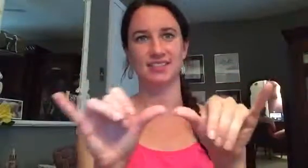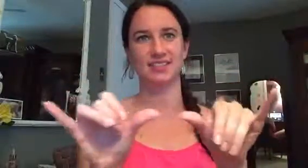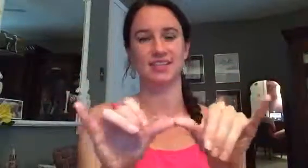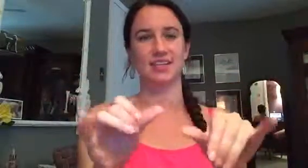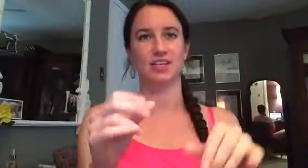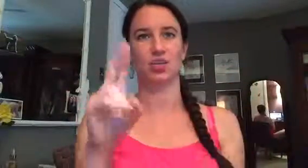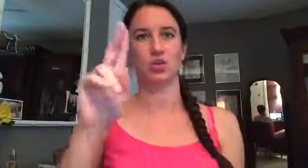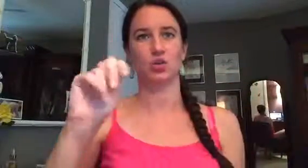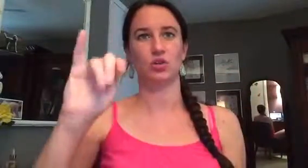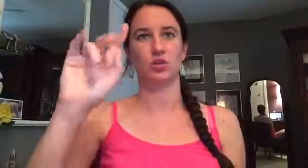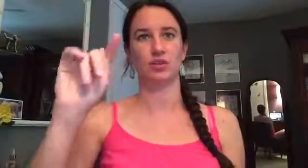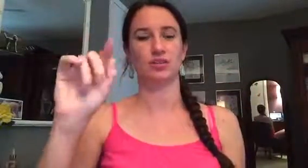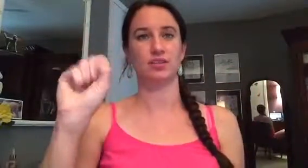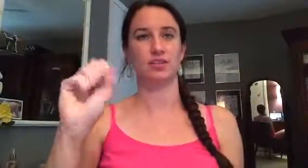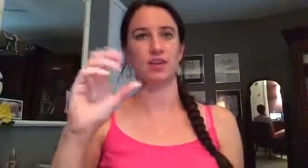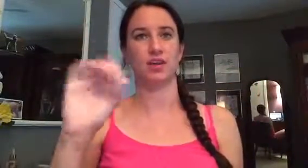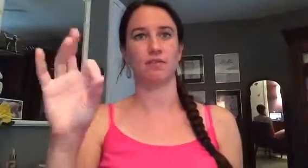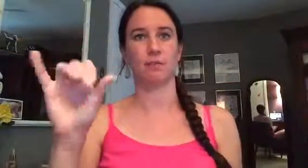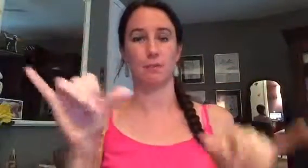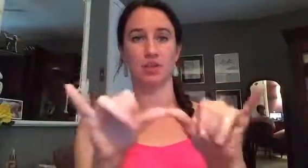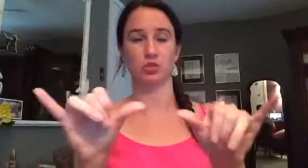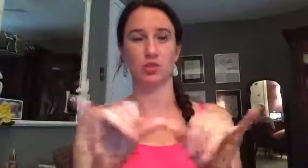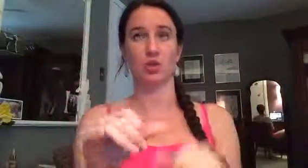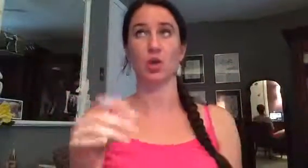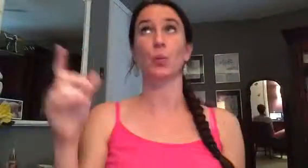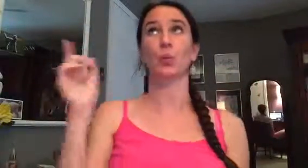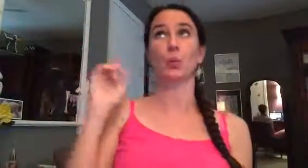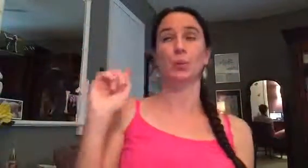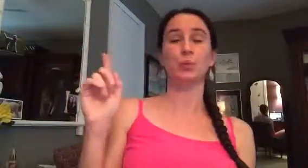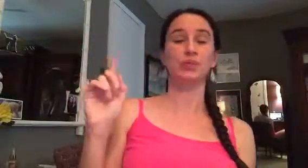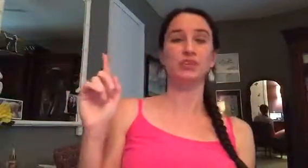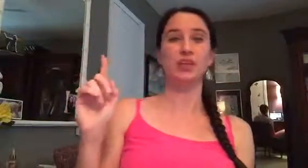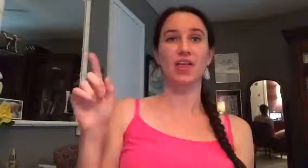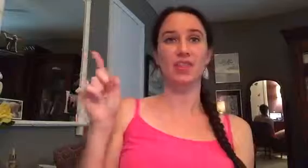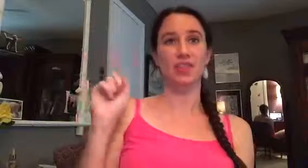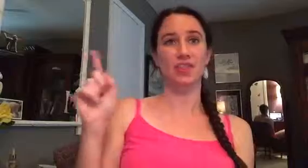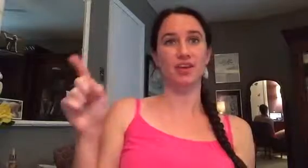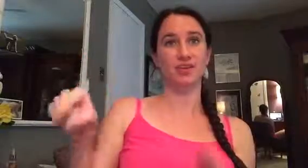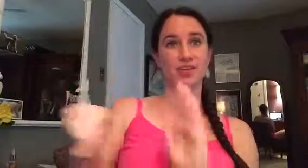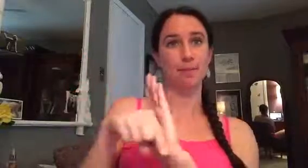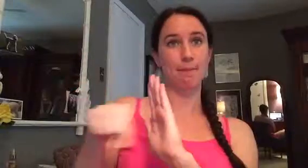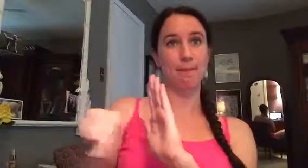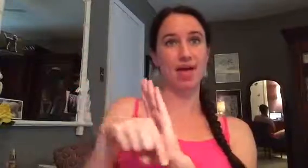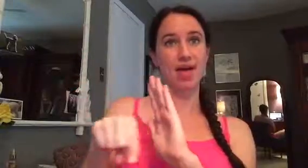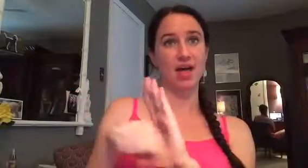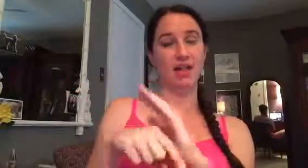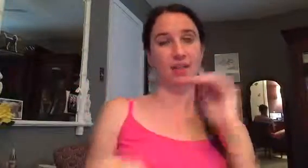Oops, there's the bell. We'll just have to pick up where we left off